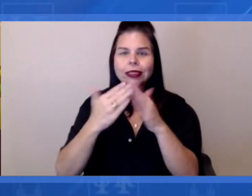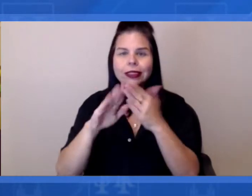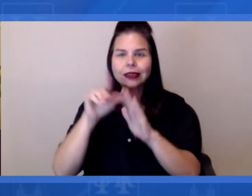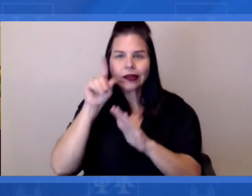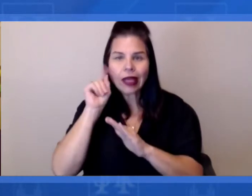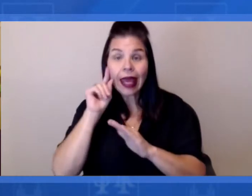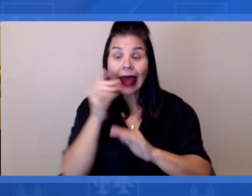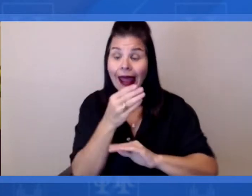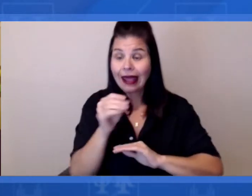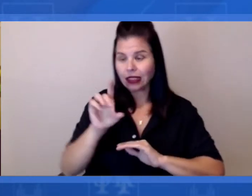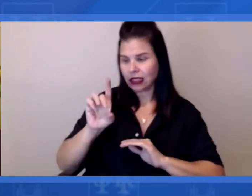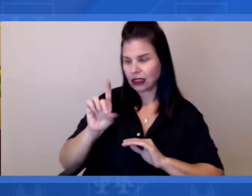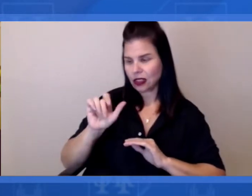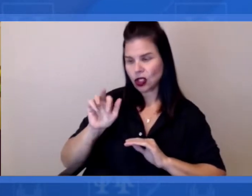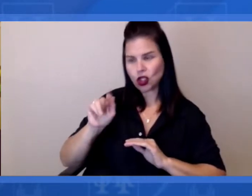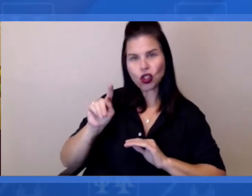DARTs,